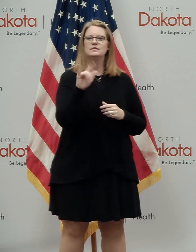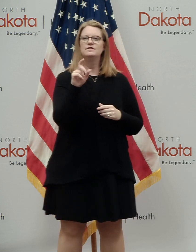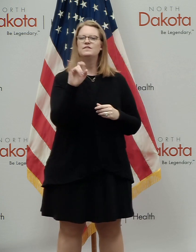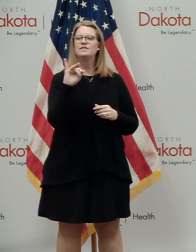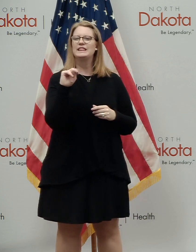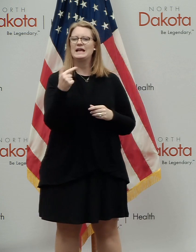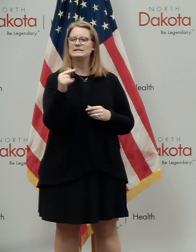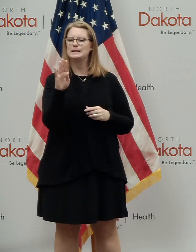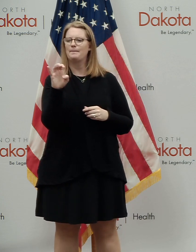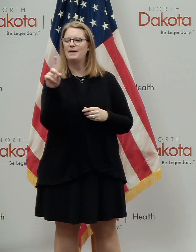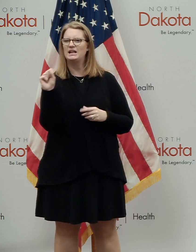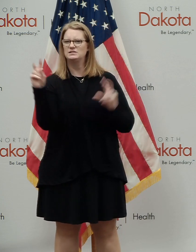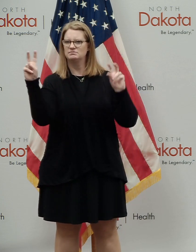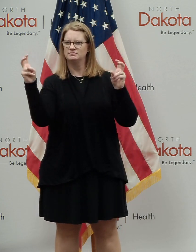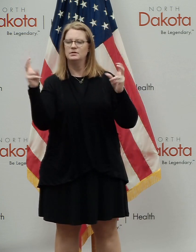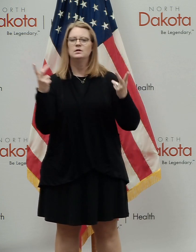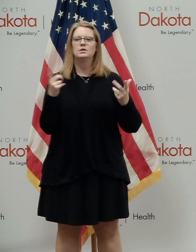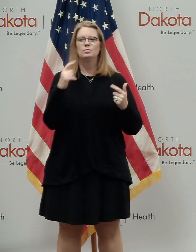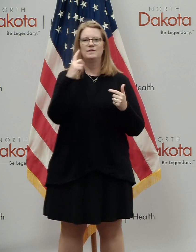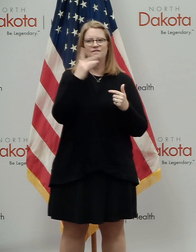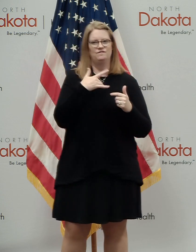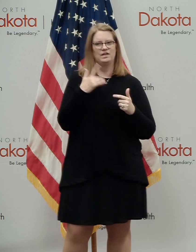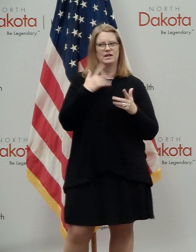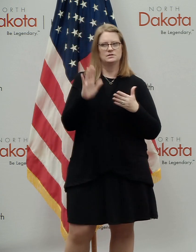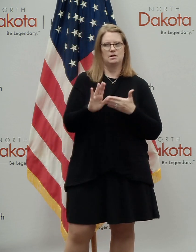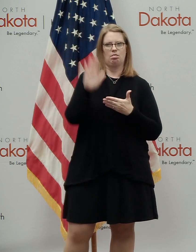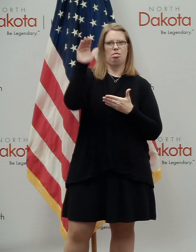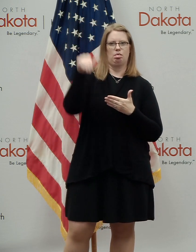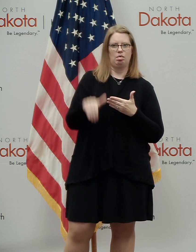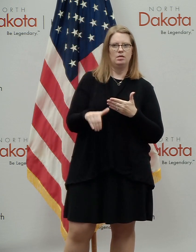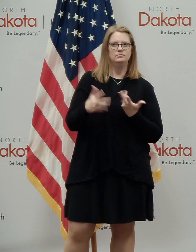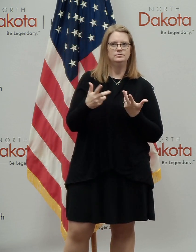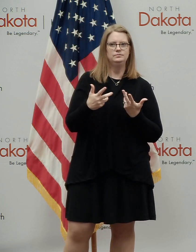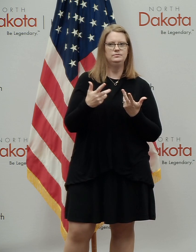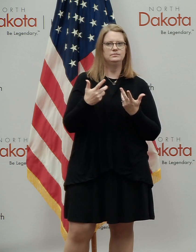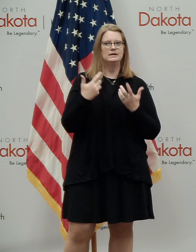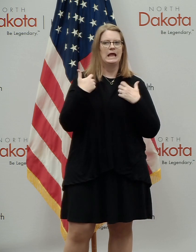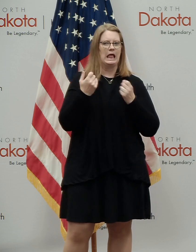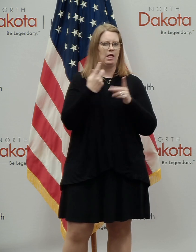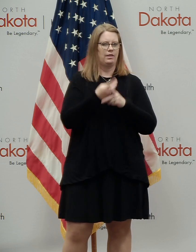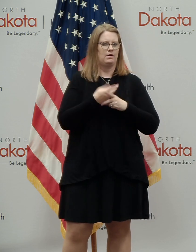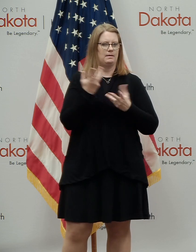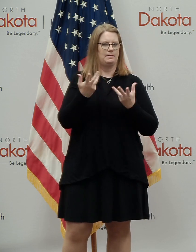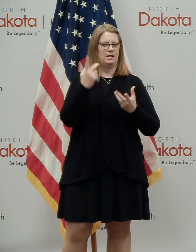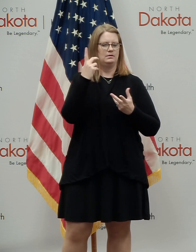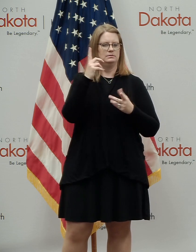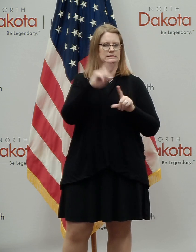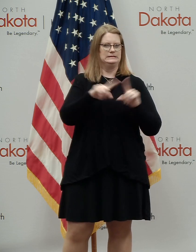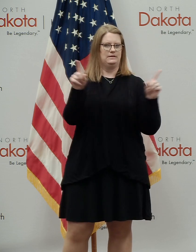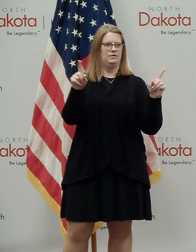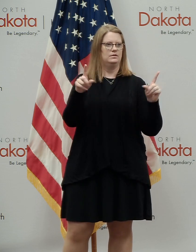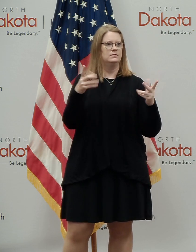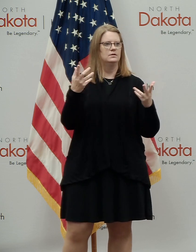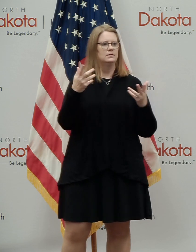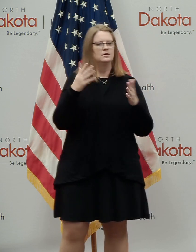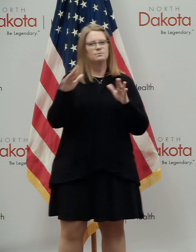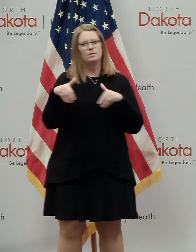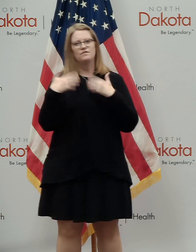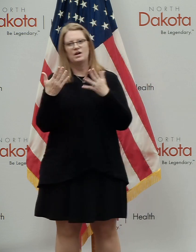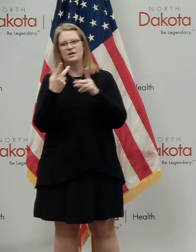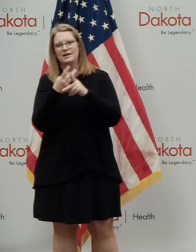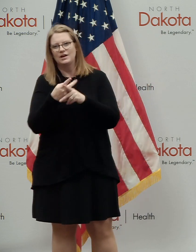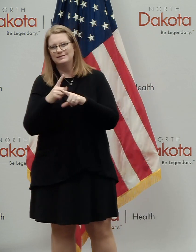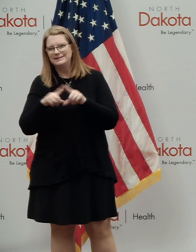flexing beds, we think of it as surge planning. When we say healthcare may look different, we may deliver care differently in